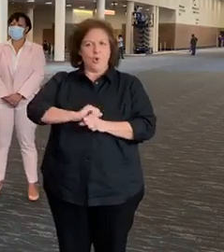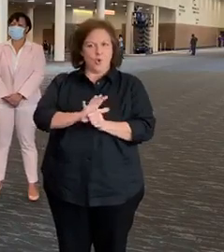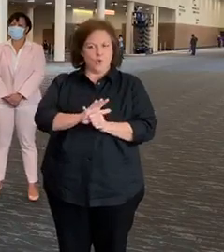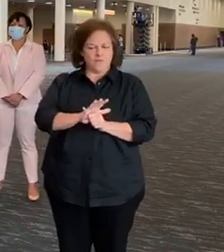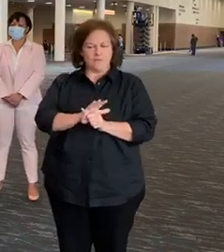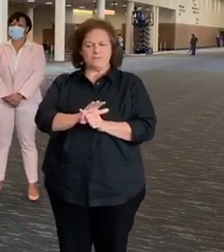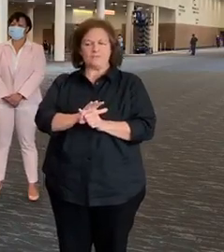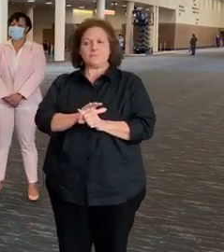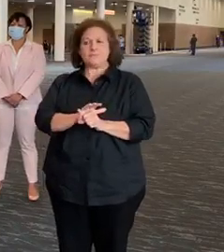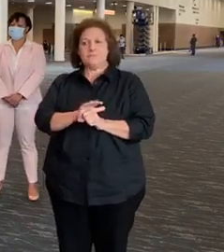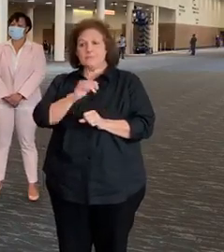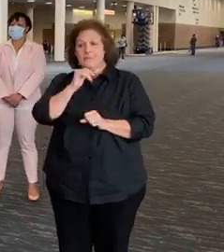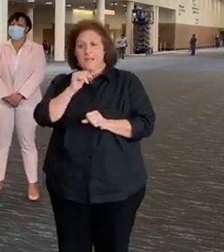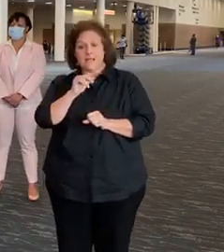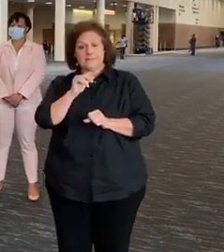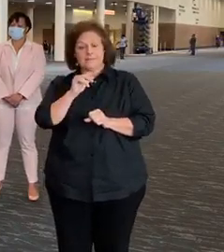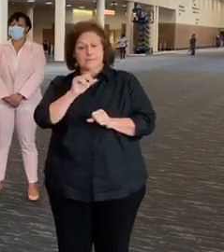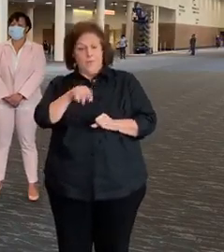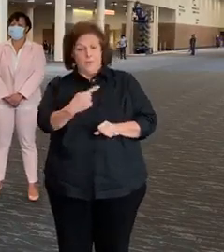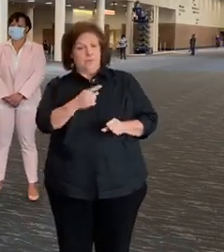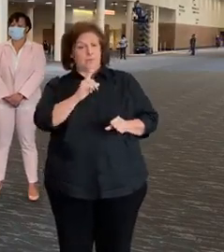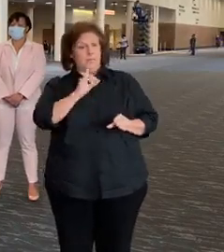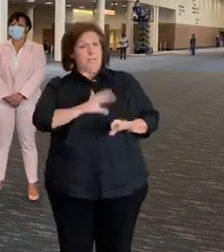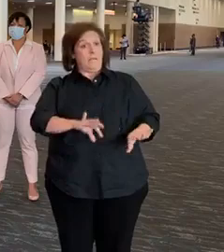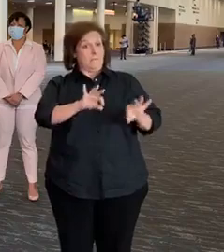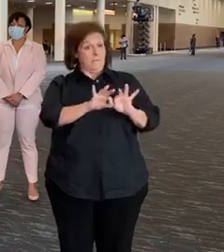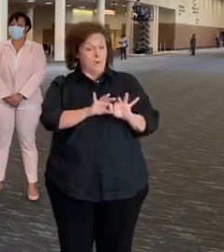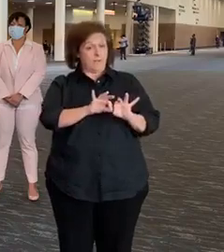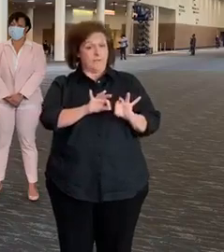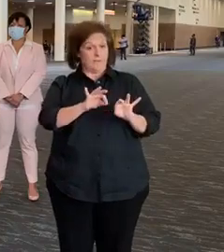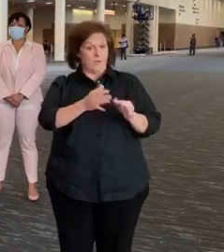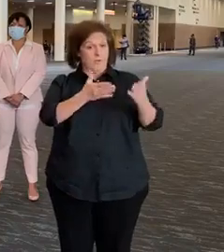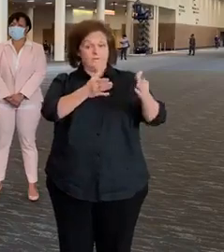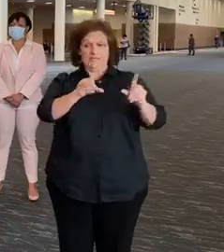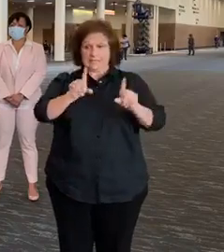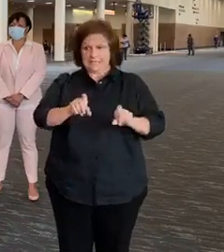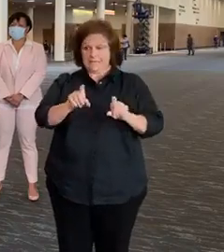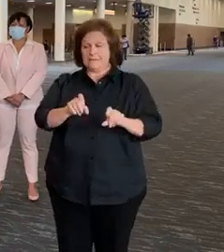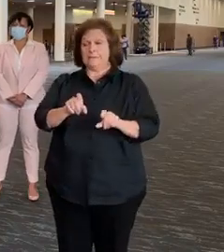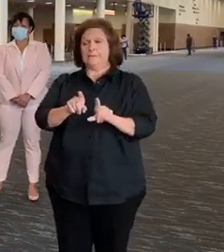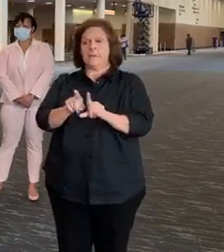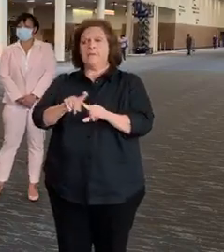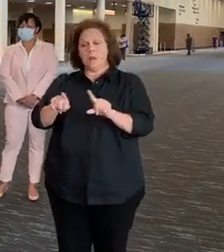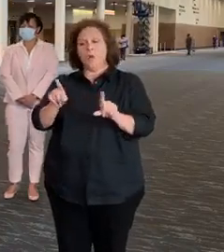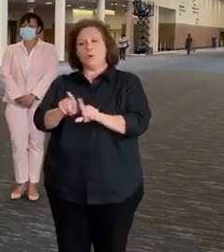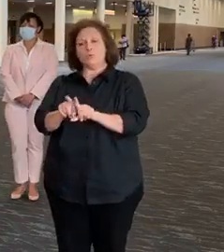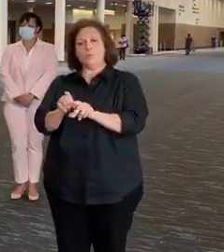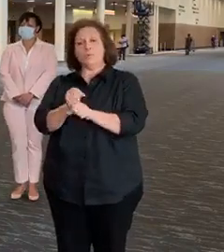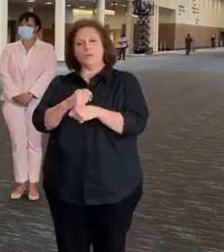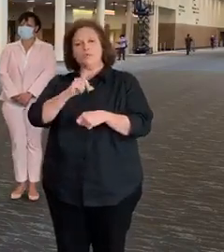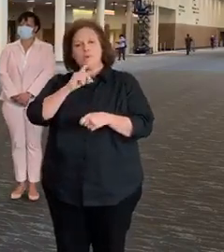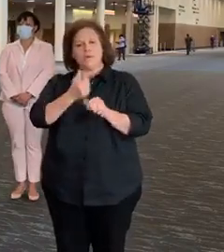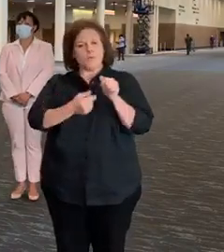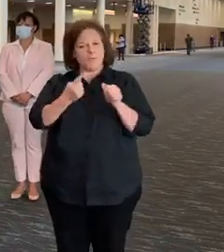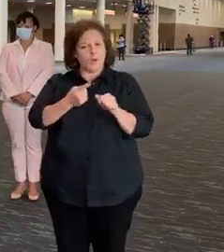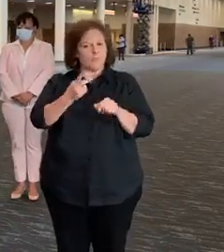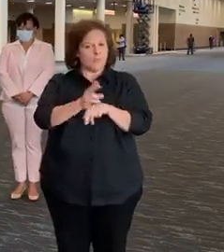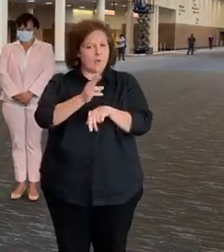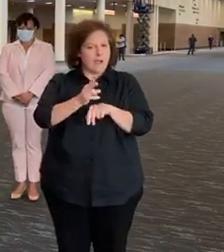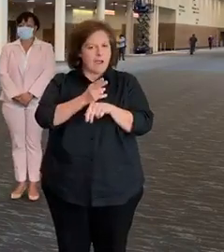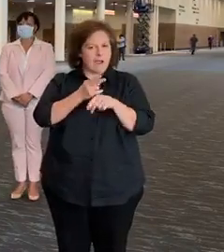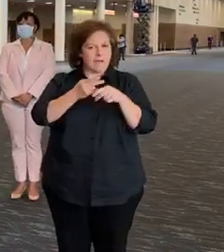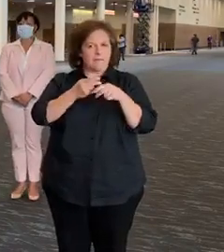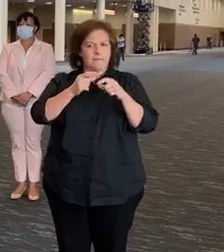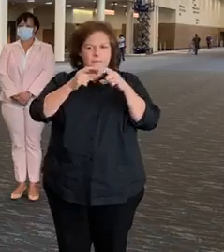only is it important for us to offer the testing, but we also are making sure that everyone has masks and